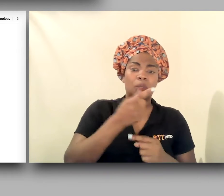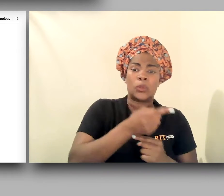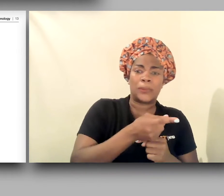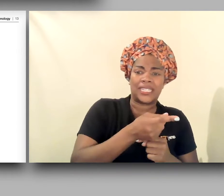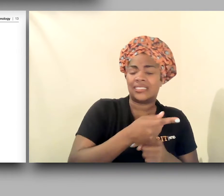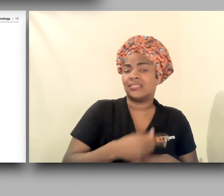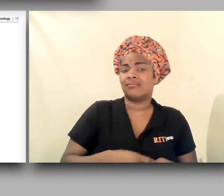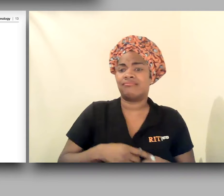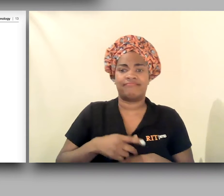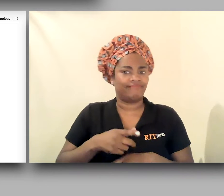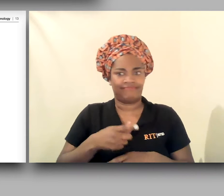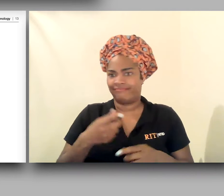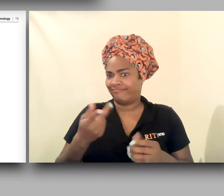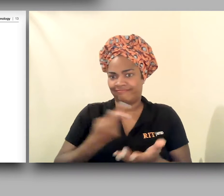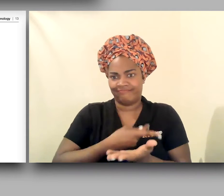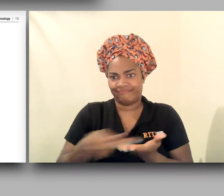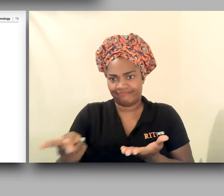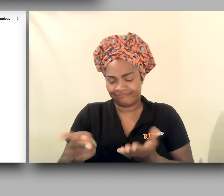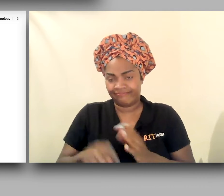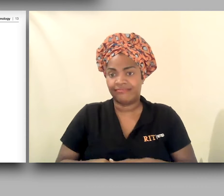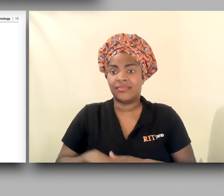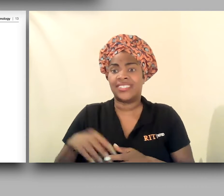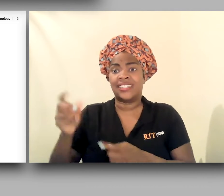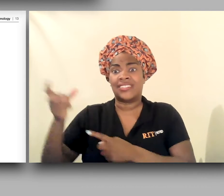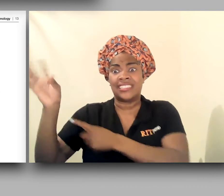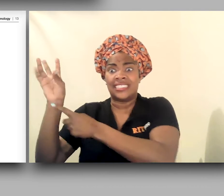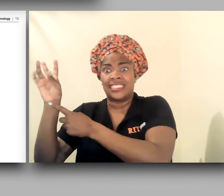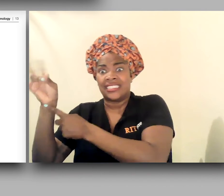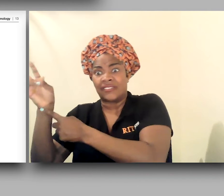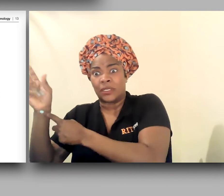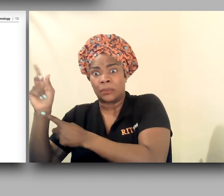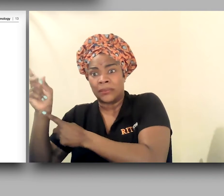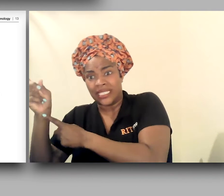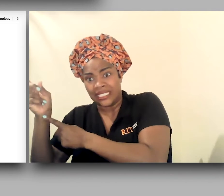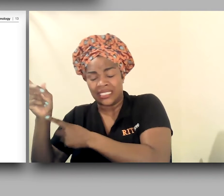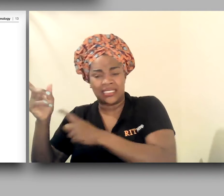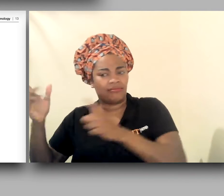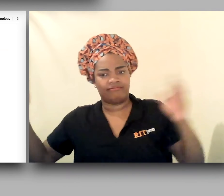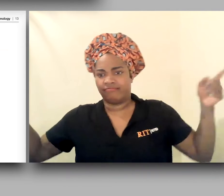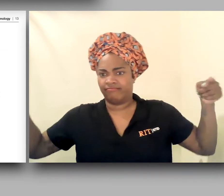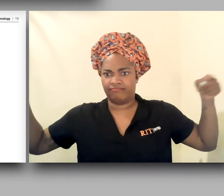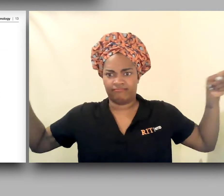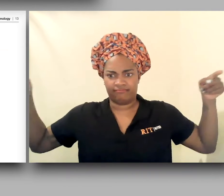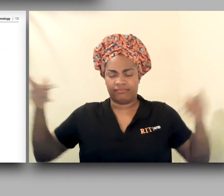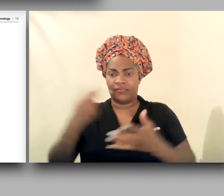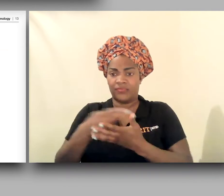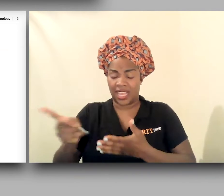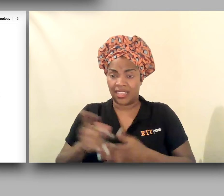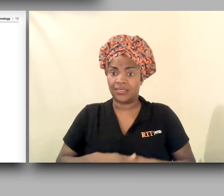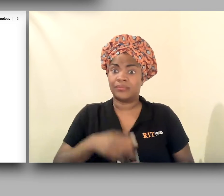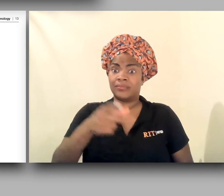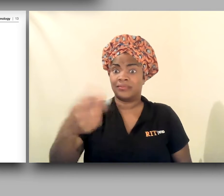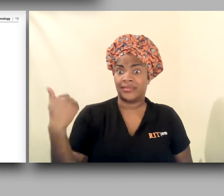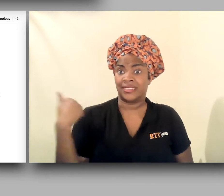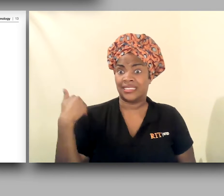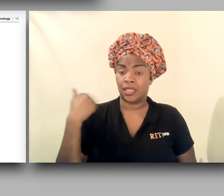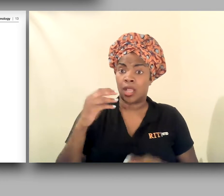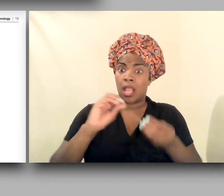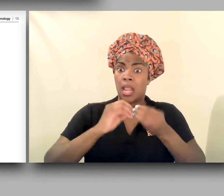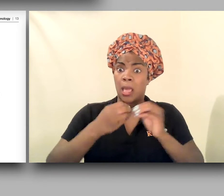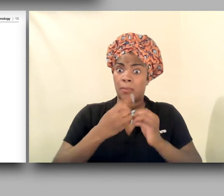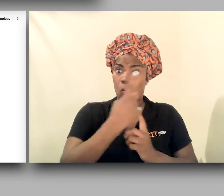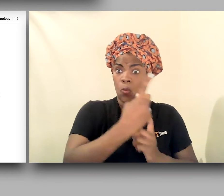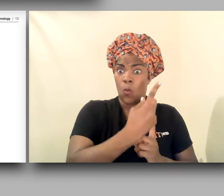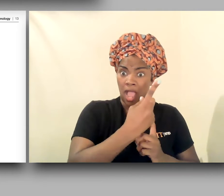machine. And it can't be 1 minute. It has to have a length of 3 to 5 minutes.